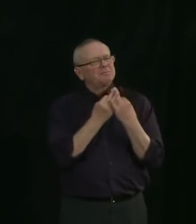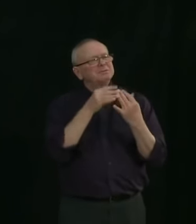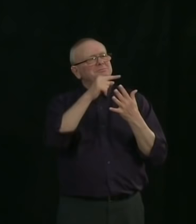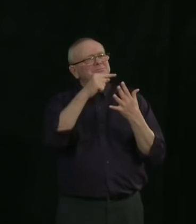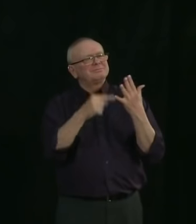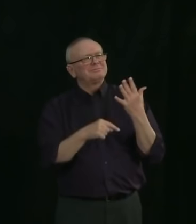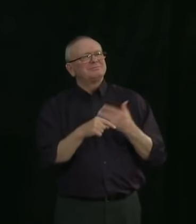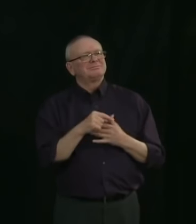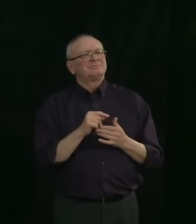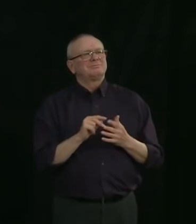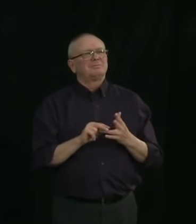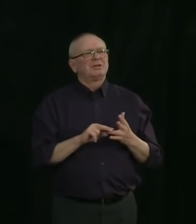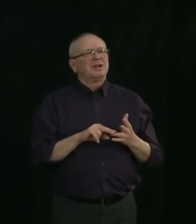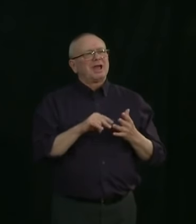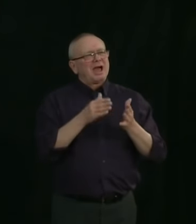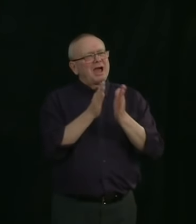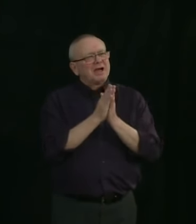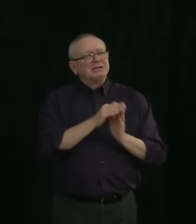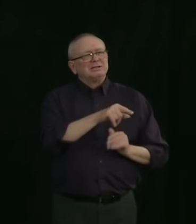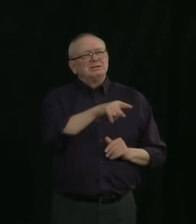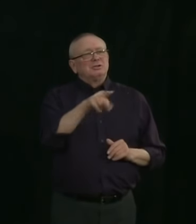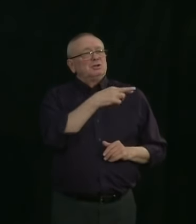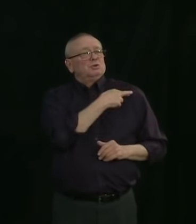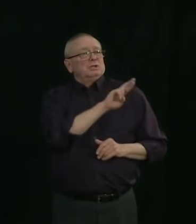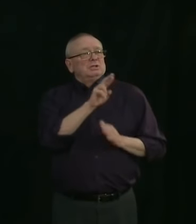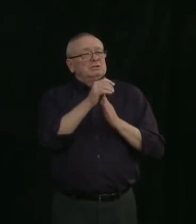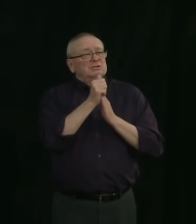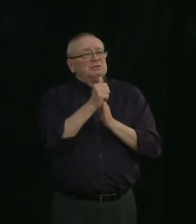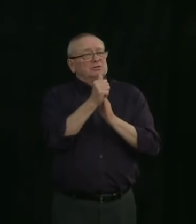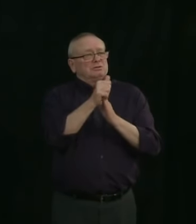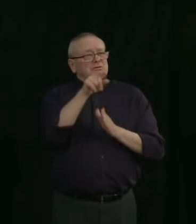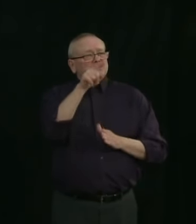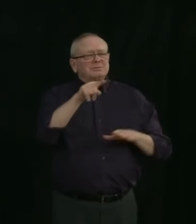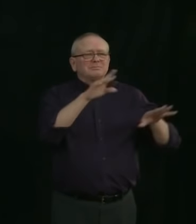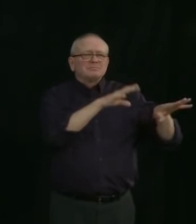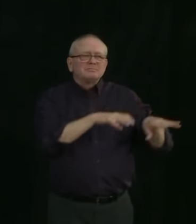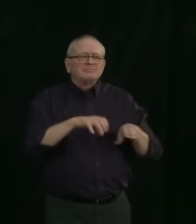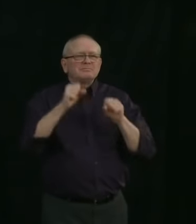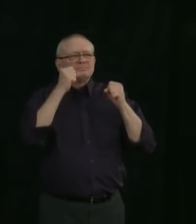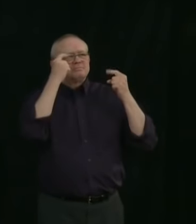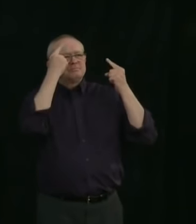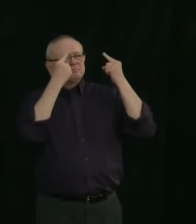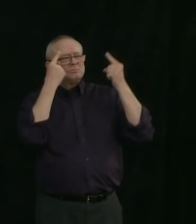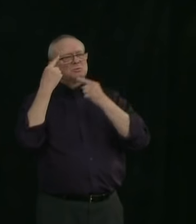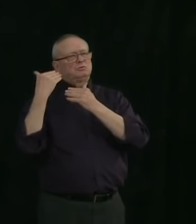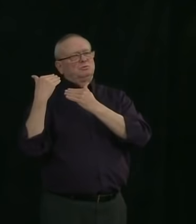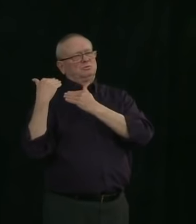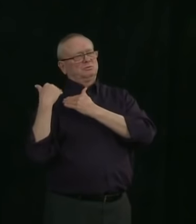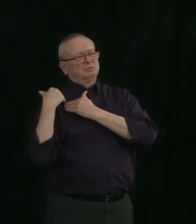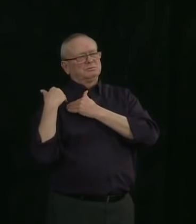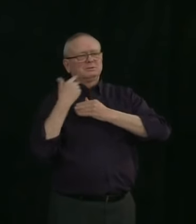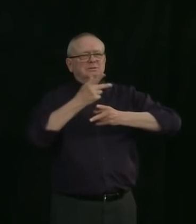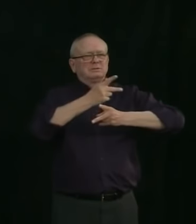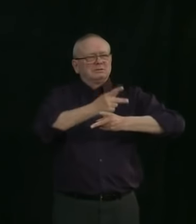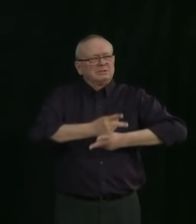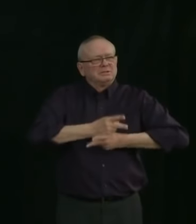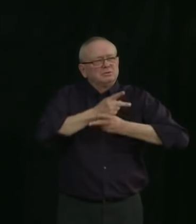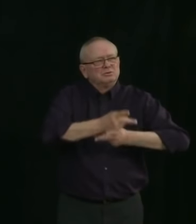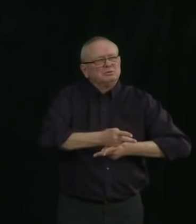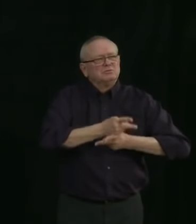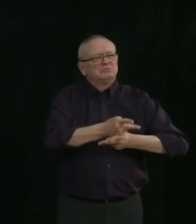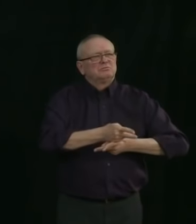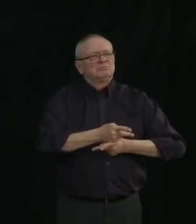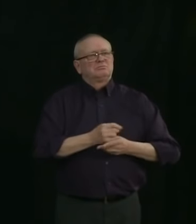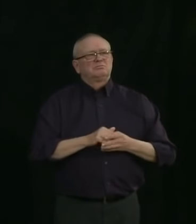place. Set up Zoom meetings where people can sing and pray together, share pictures of your delicious meals and Easter hot cross buns